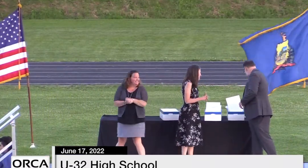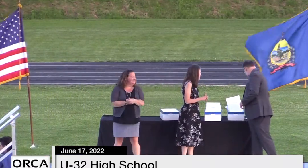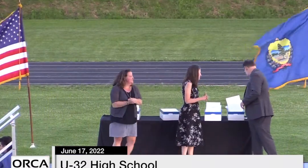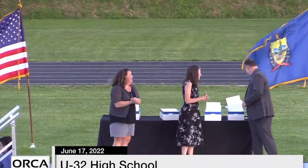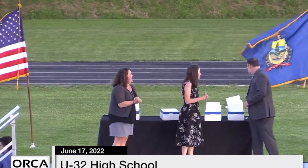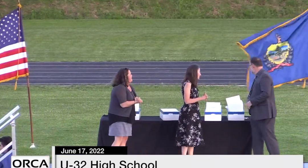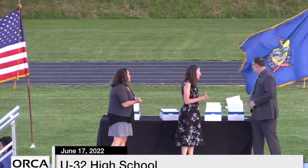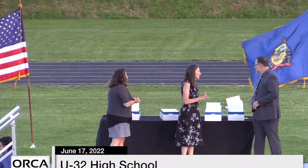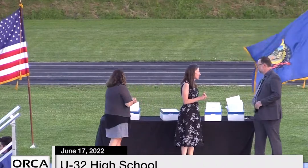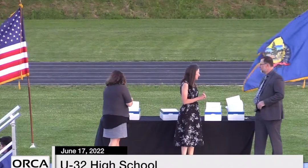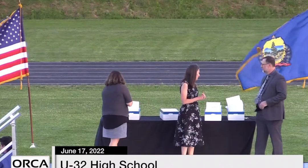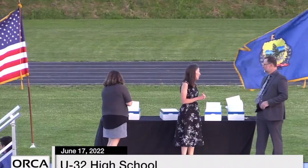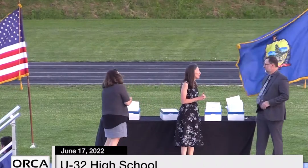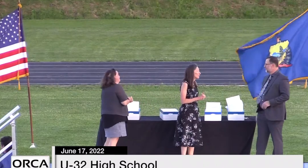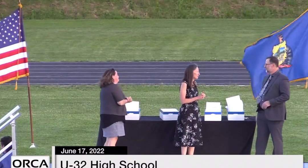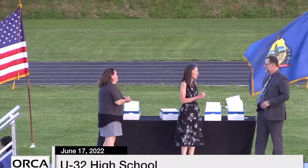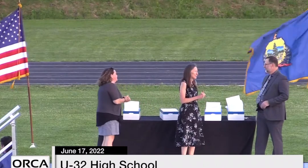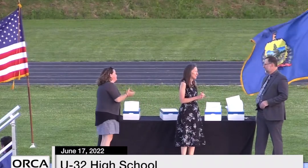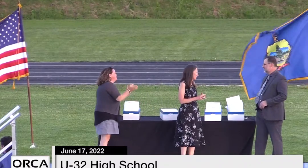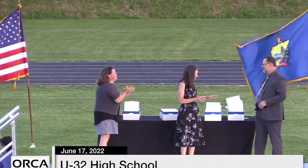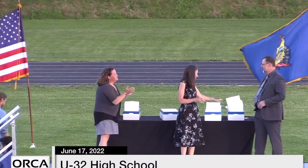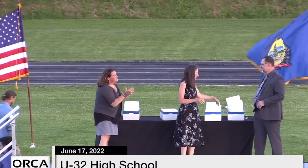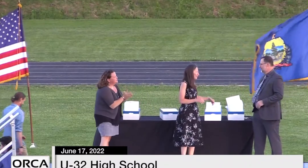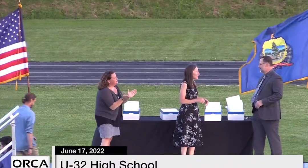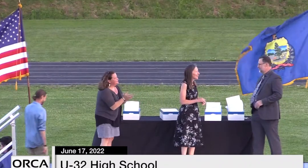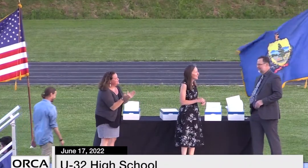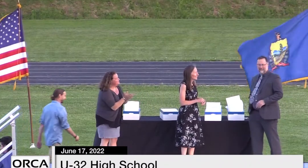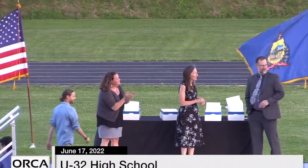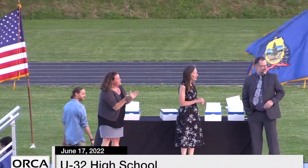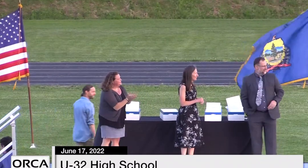Madison Pauline Bird.